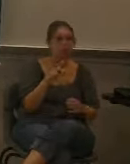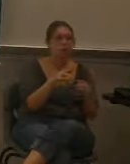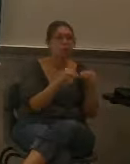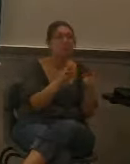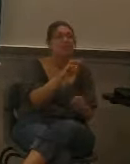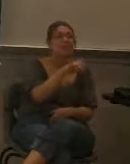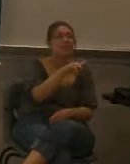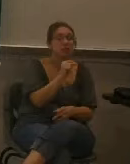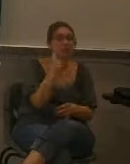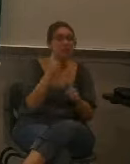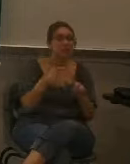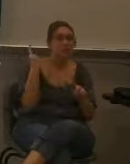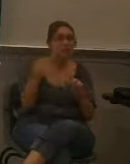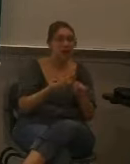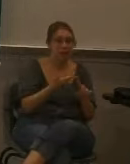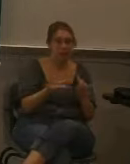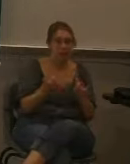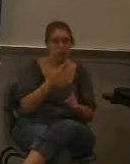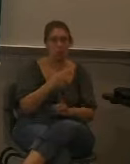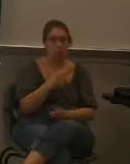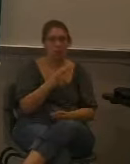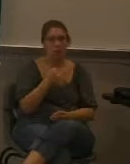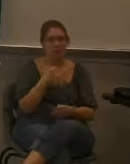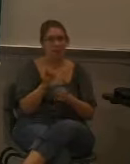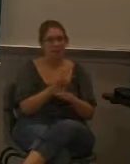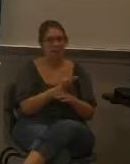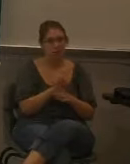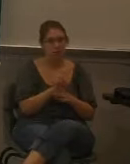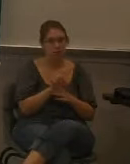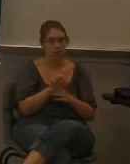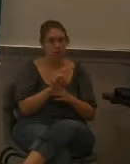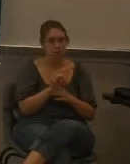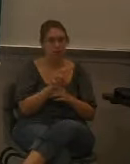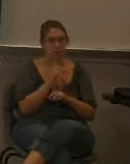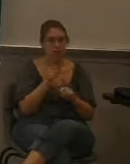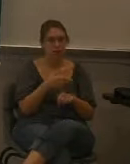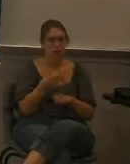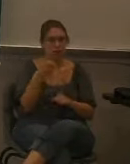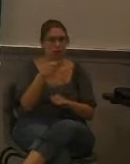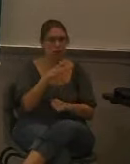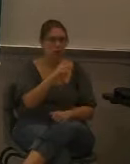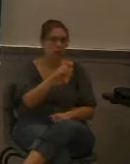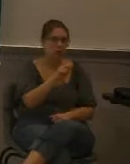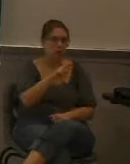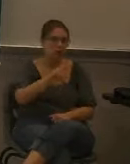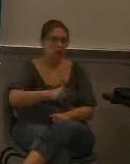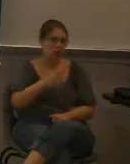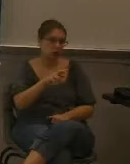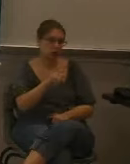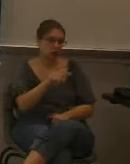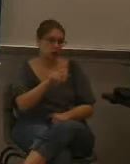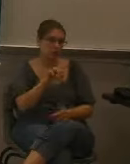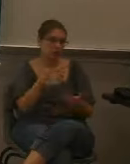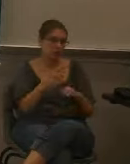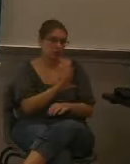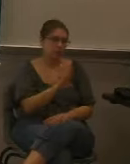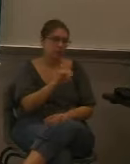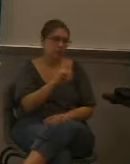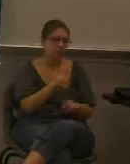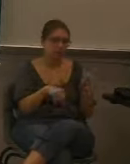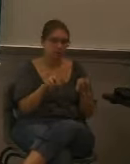at cycling things, or they have functions that are going at a higher rate or a lower rate relative to their